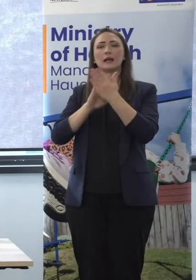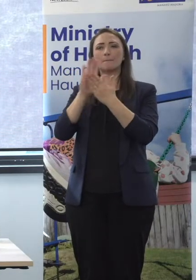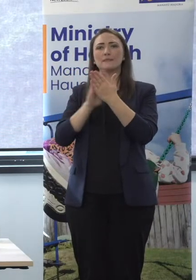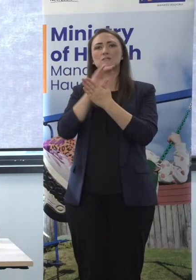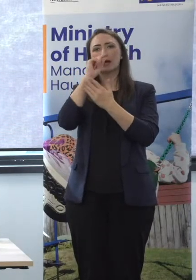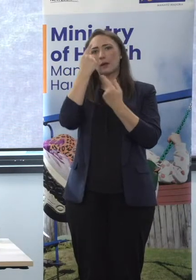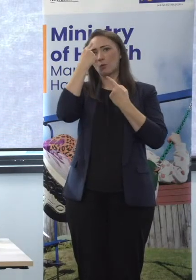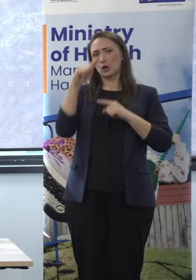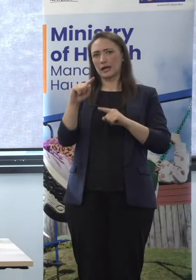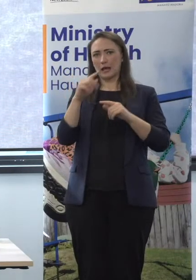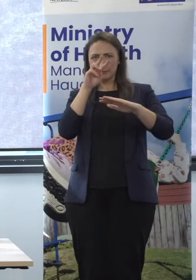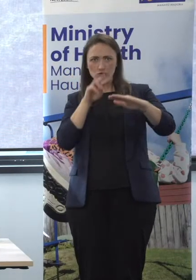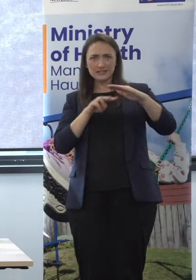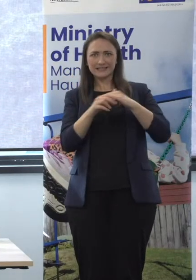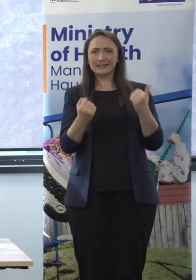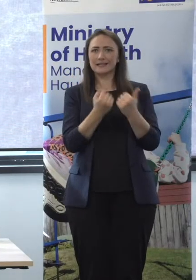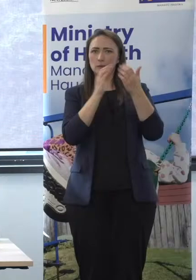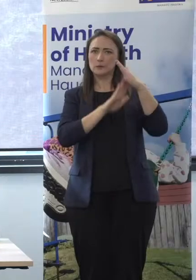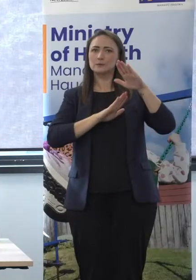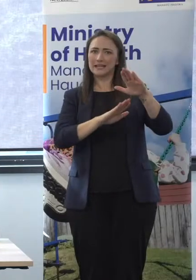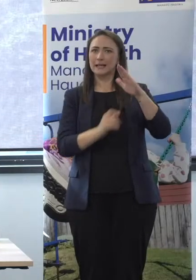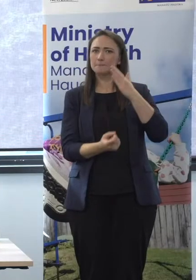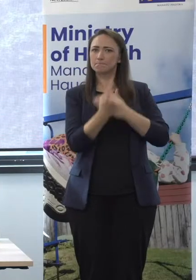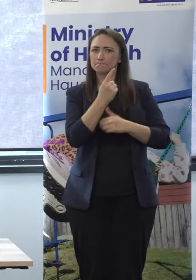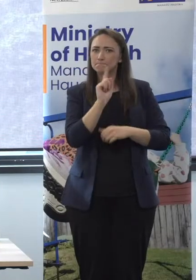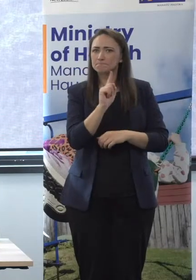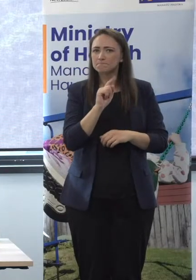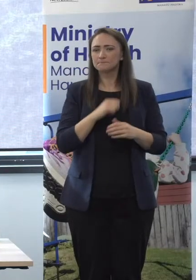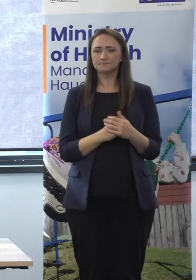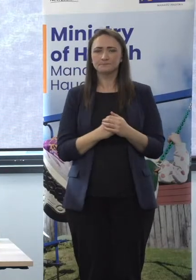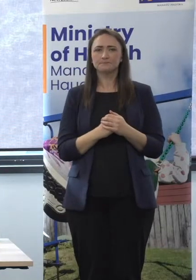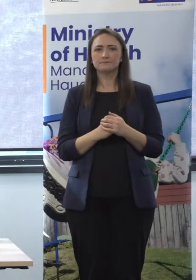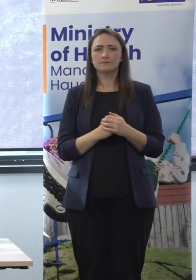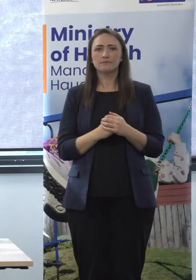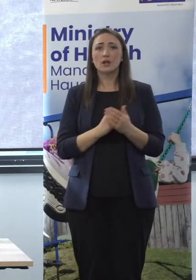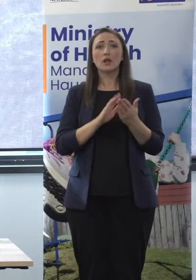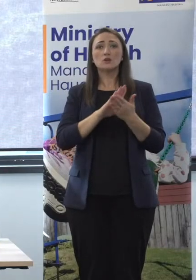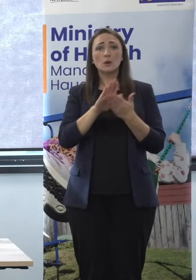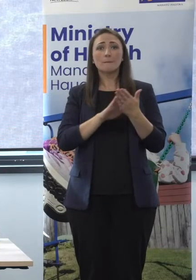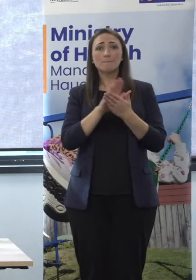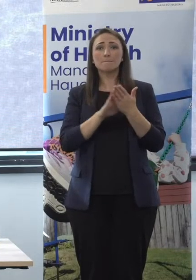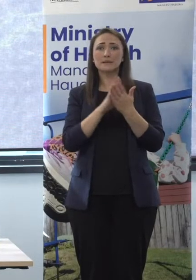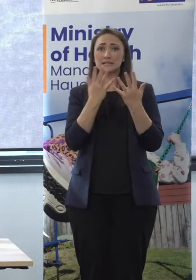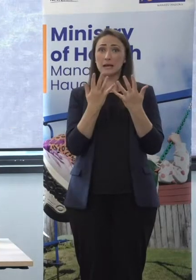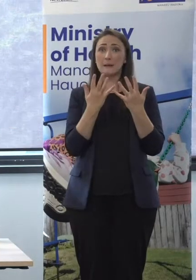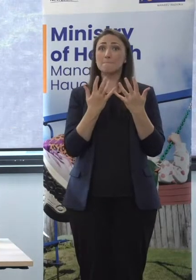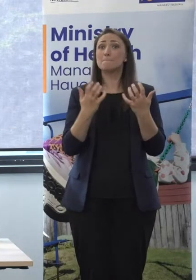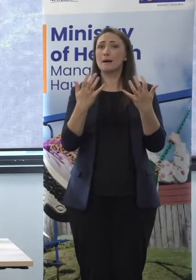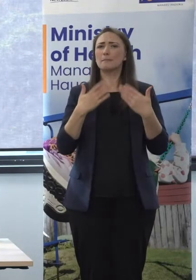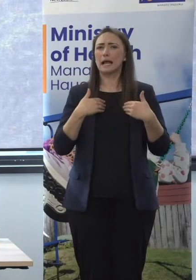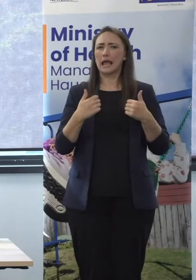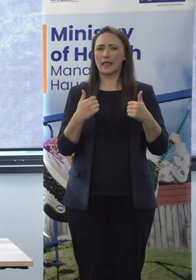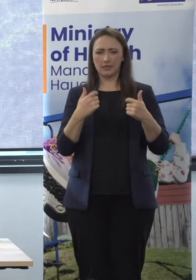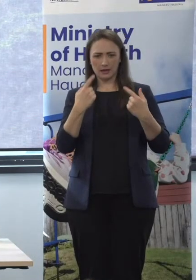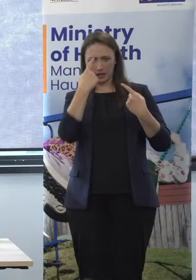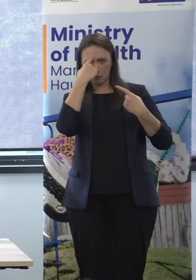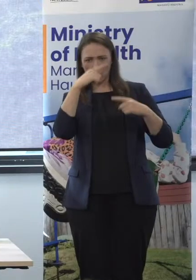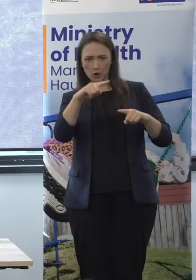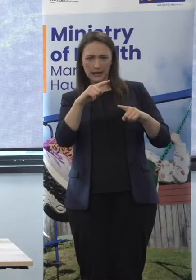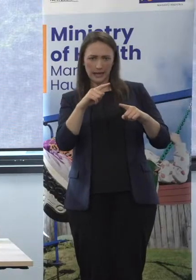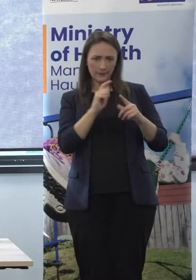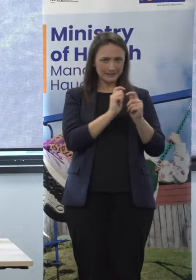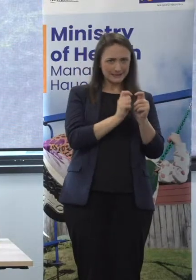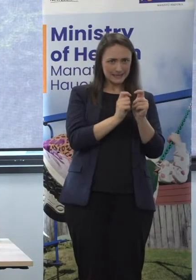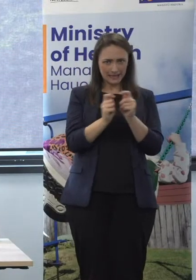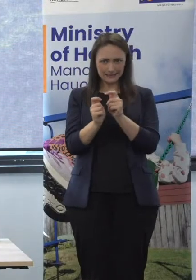on changes in the virus and developments in science and public health thinking to ensure our approach to testing for COVID-19 and the